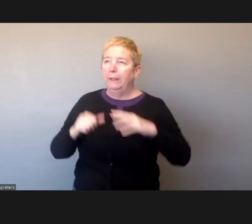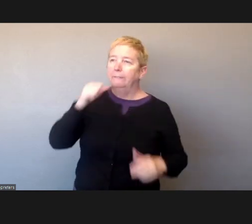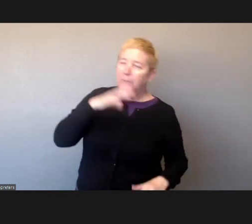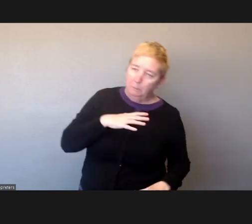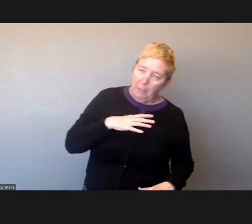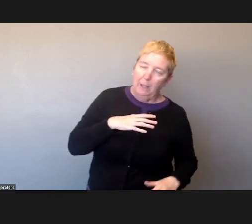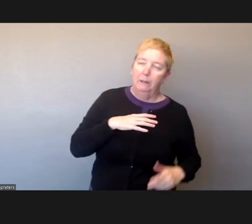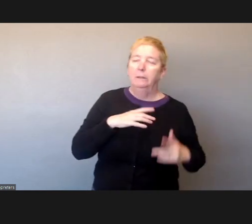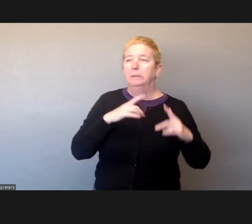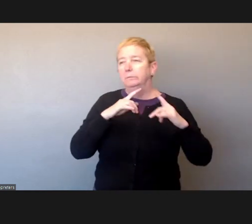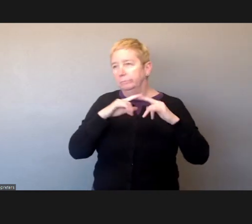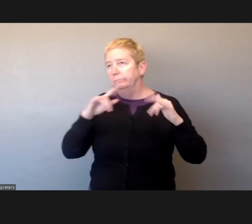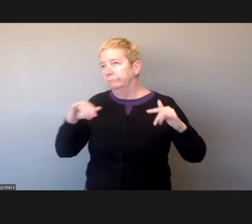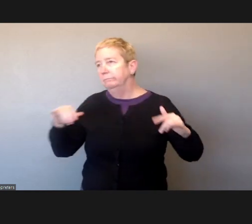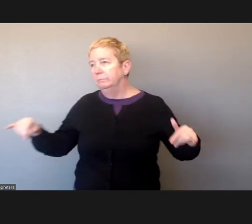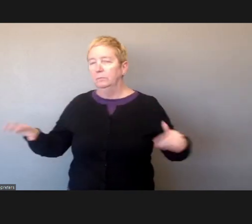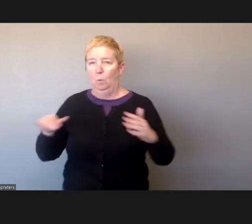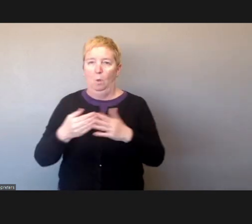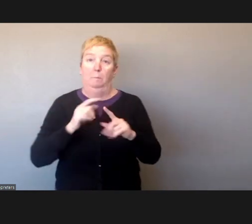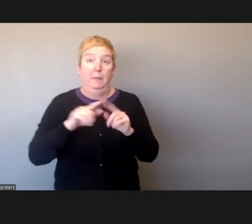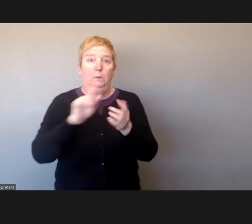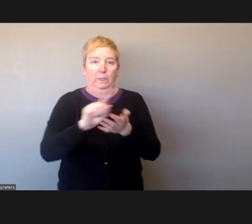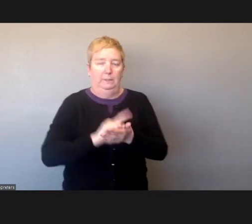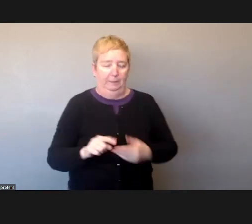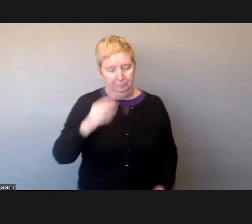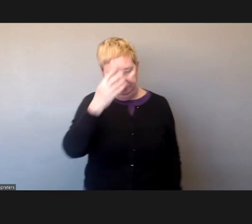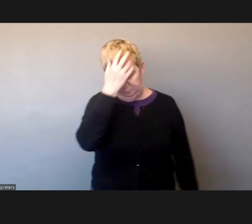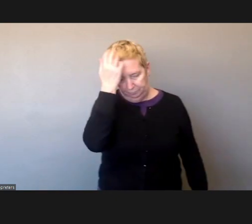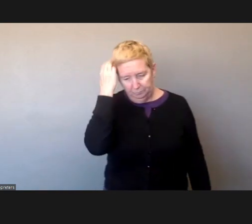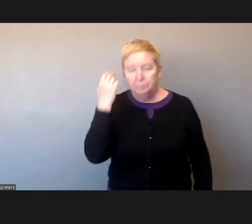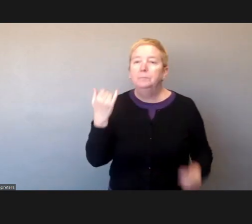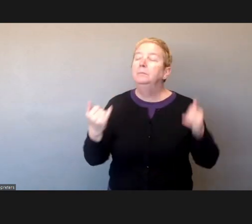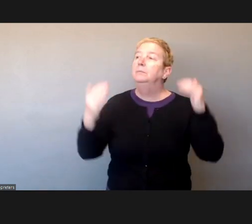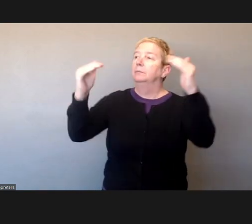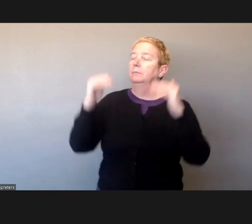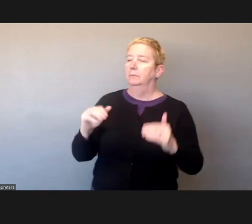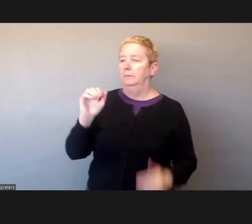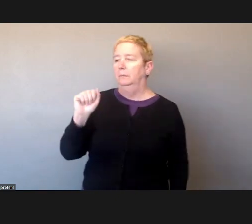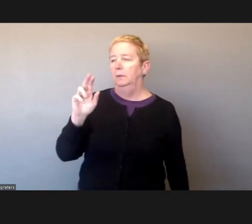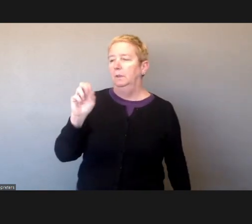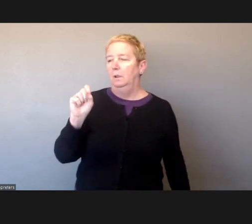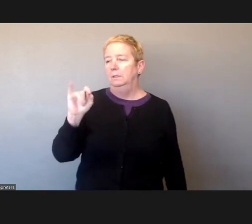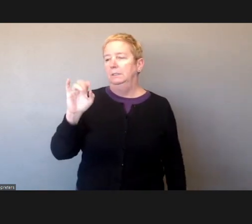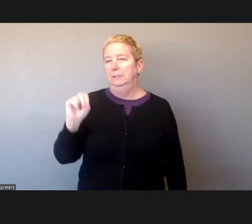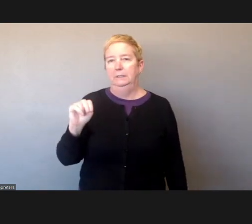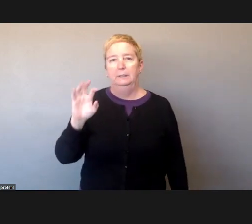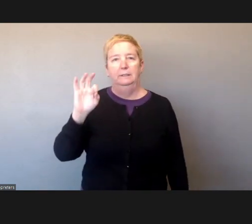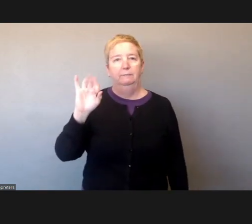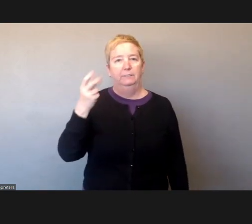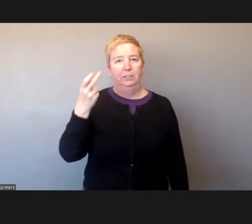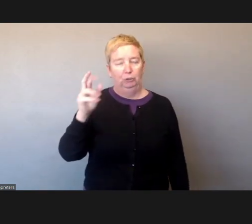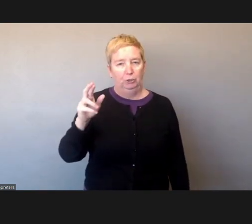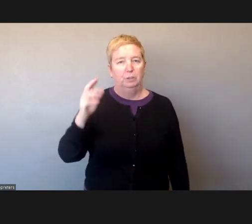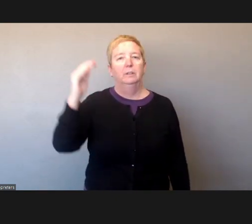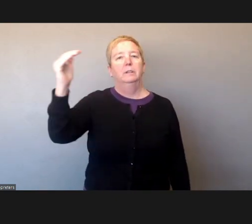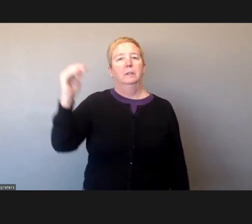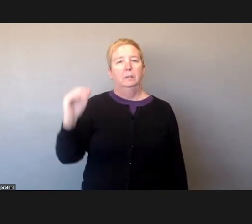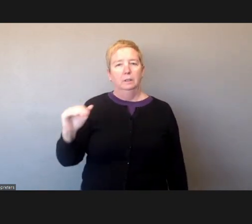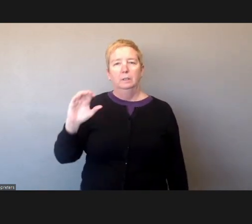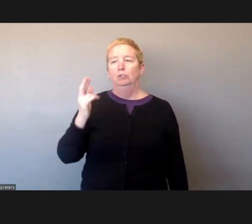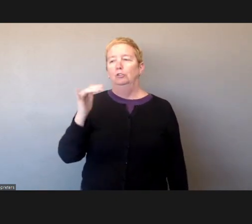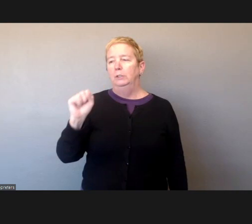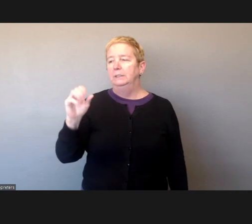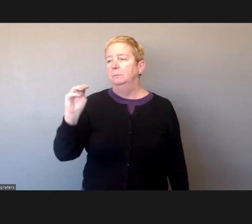Thanks, Julia. All right, next we'll go to Austin Fisher. After Austin Fisher, we'll go to Chris McKee